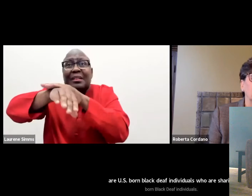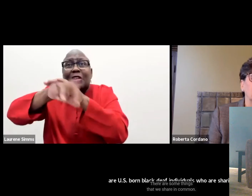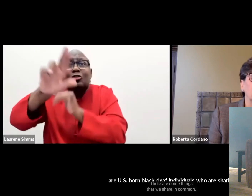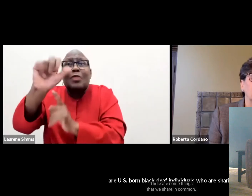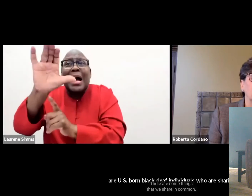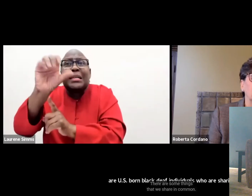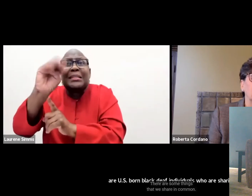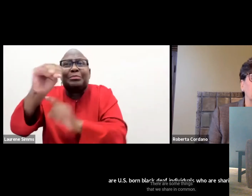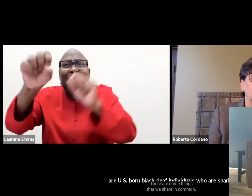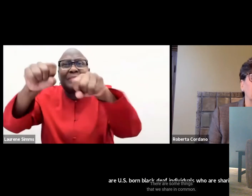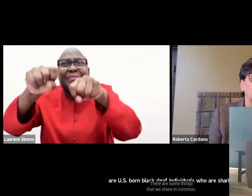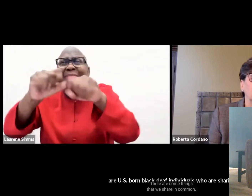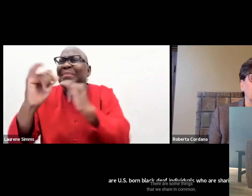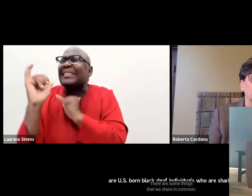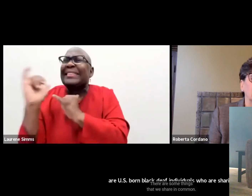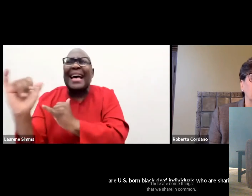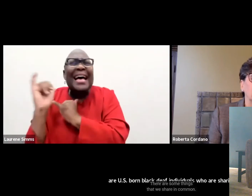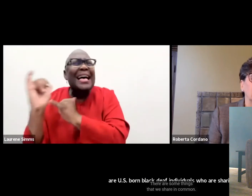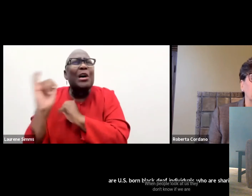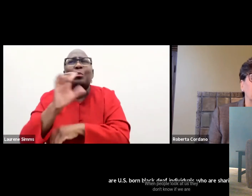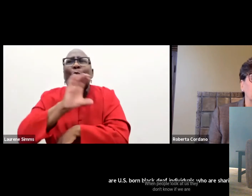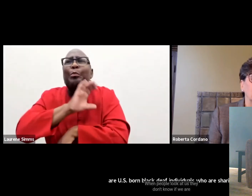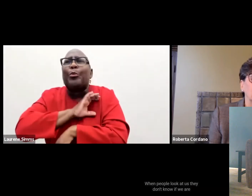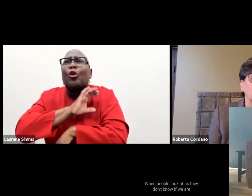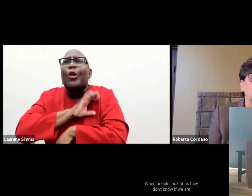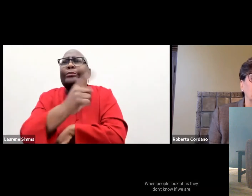born Black deaf individuals.